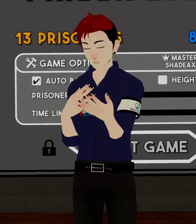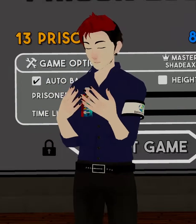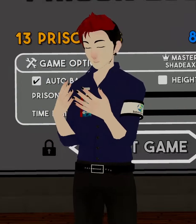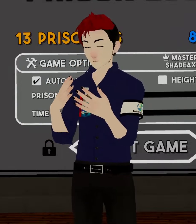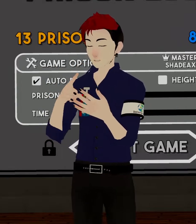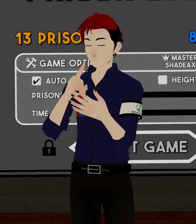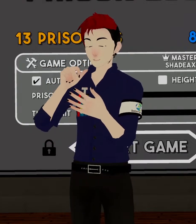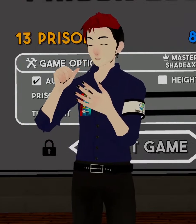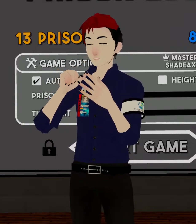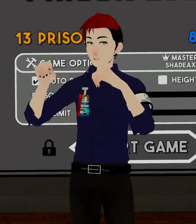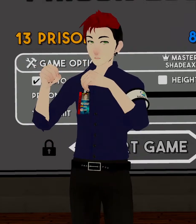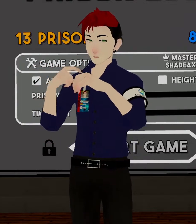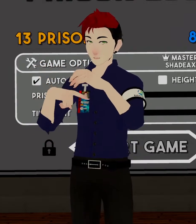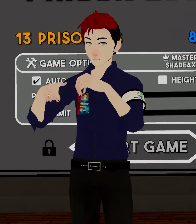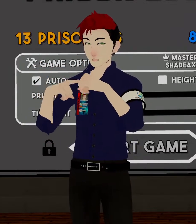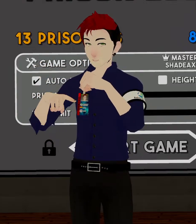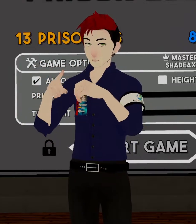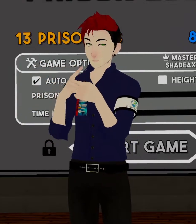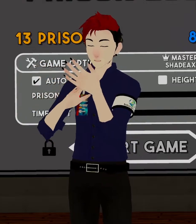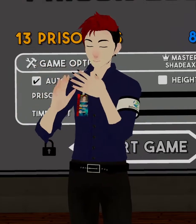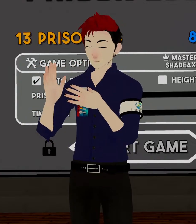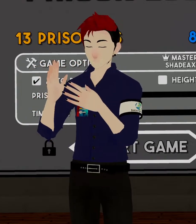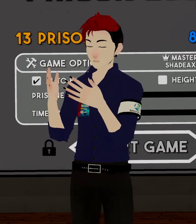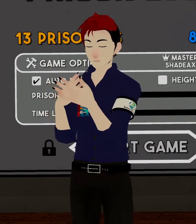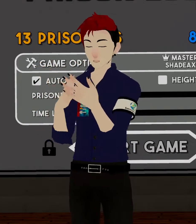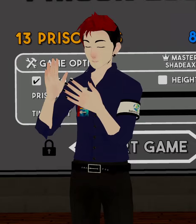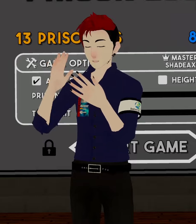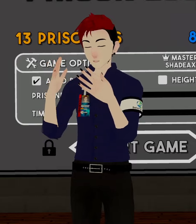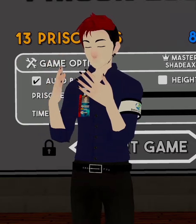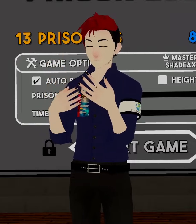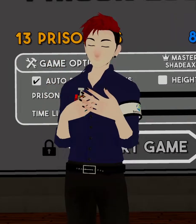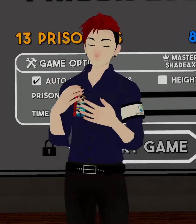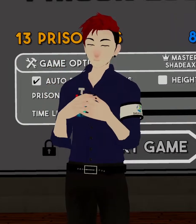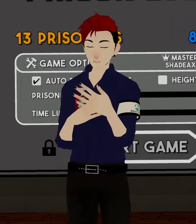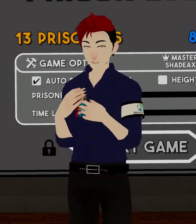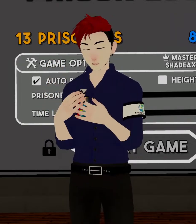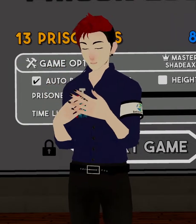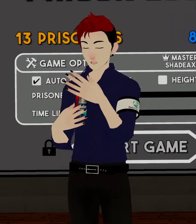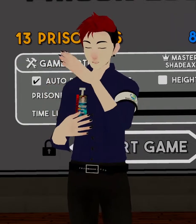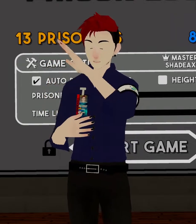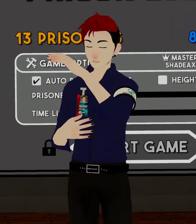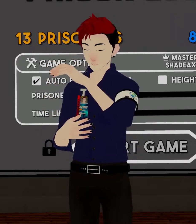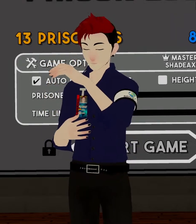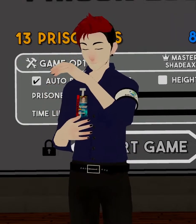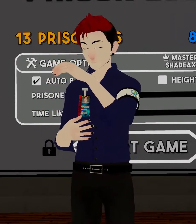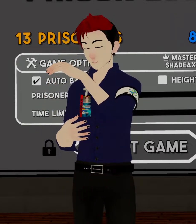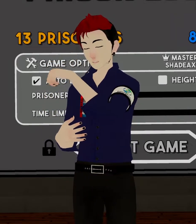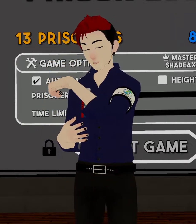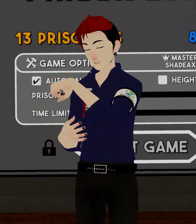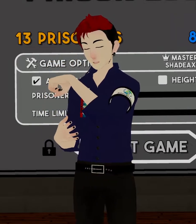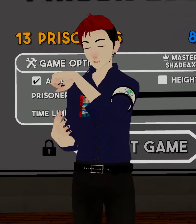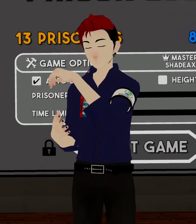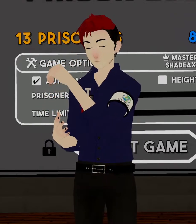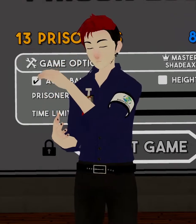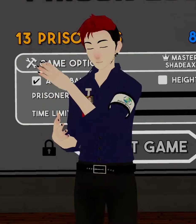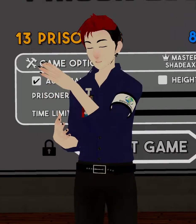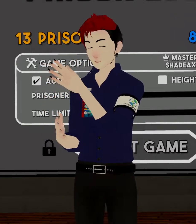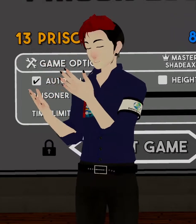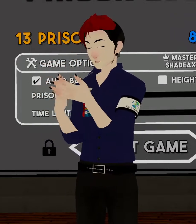matter. Just it's not moving. The hand part isn't moving. Whatever you feel comfortable as. If it's a C, a closed fist, open